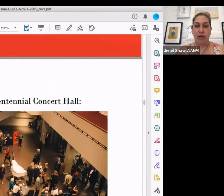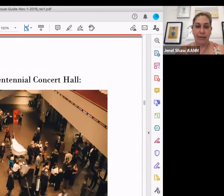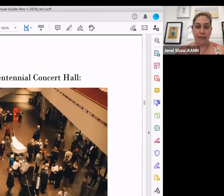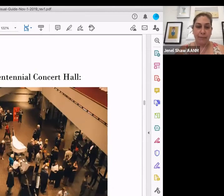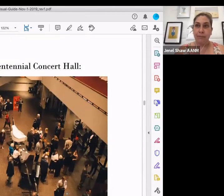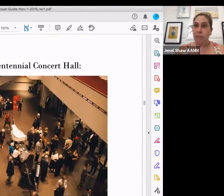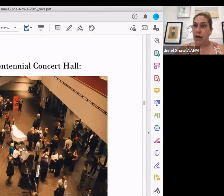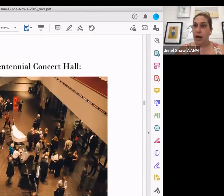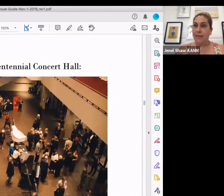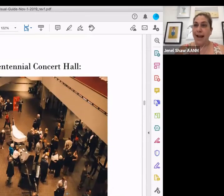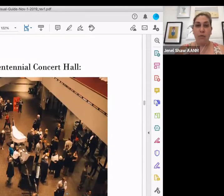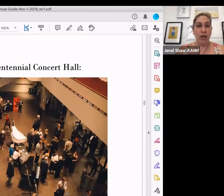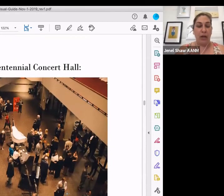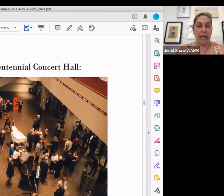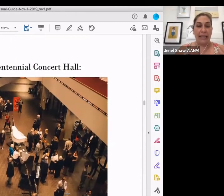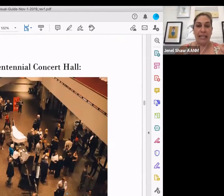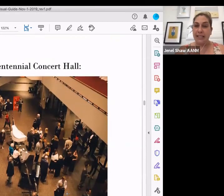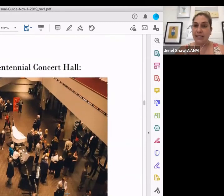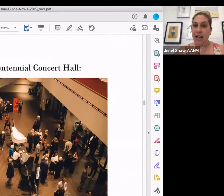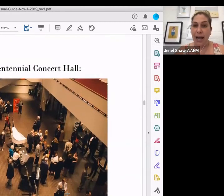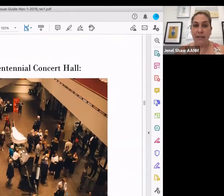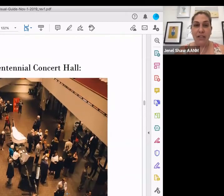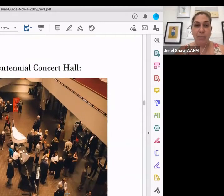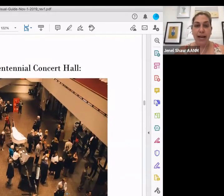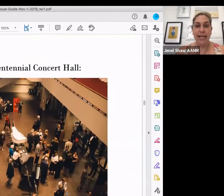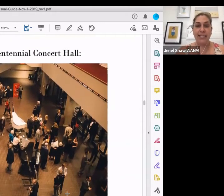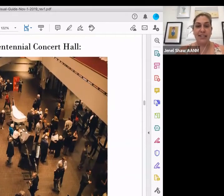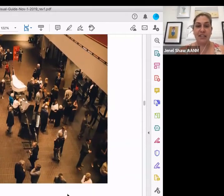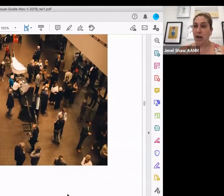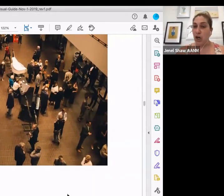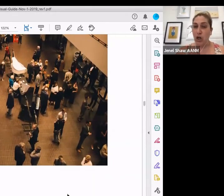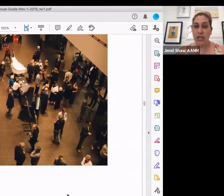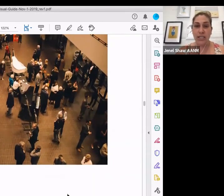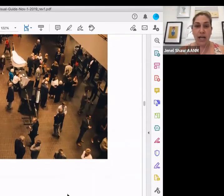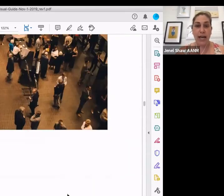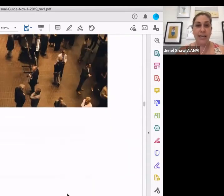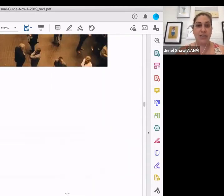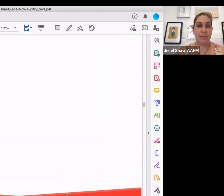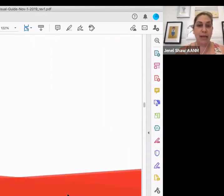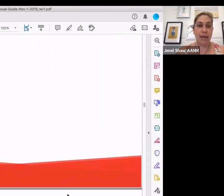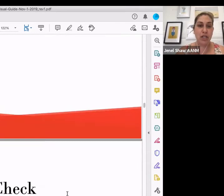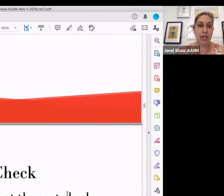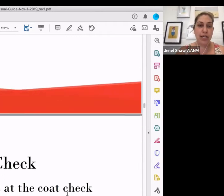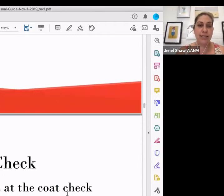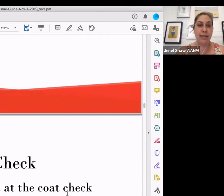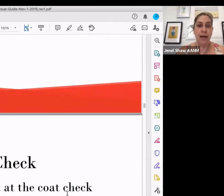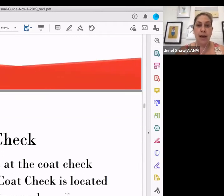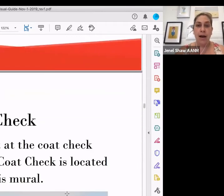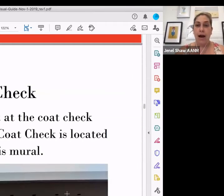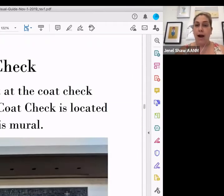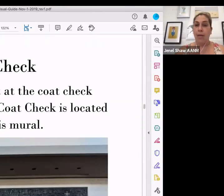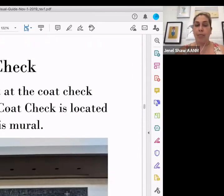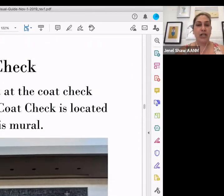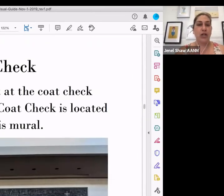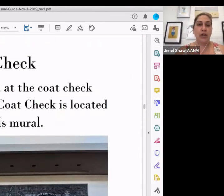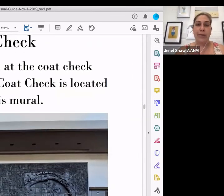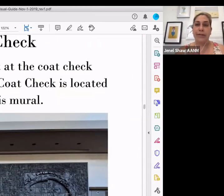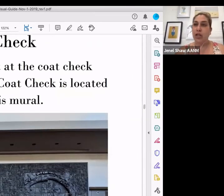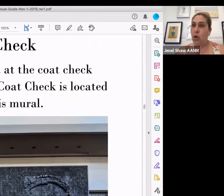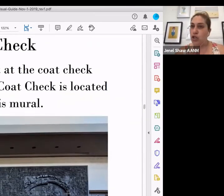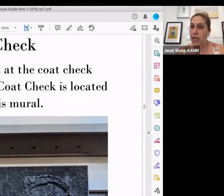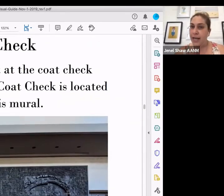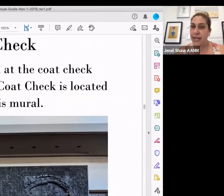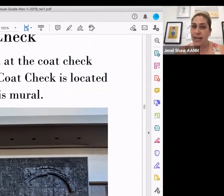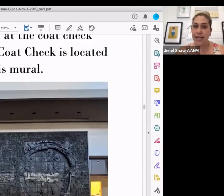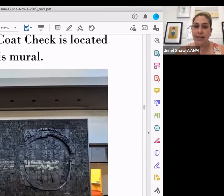which is great. Now we're looking at the inside of the space. This is what it looks like. Here's some images. They show you